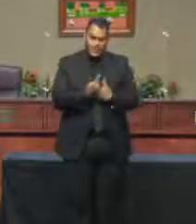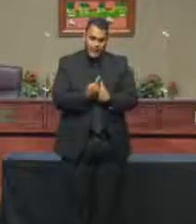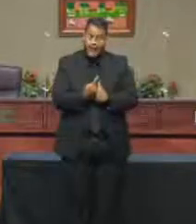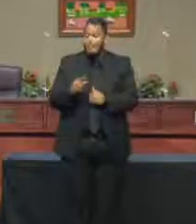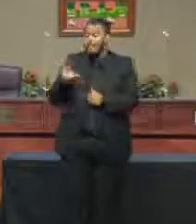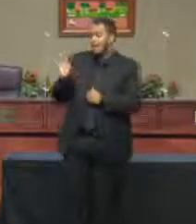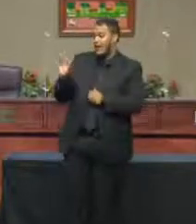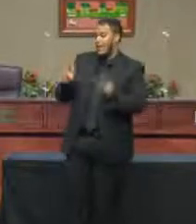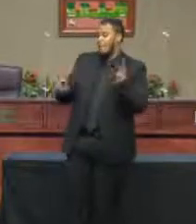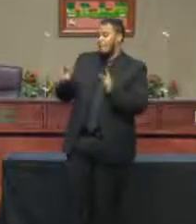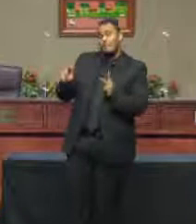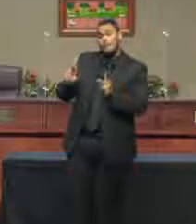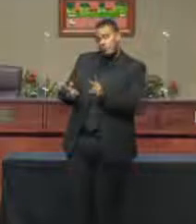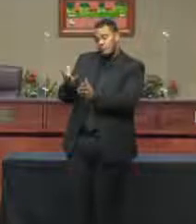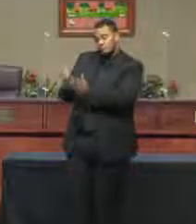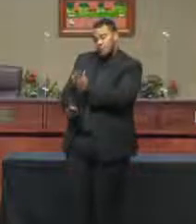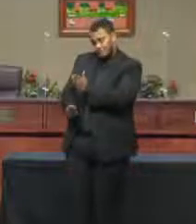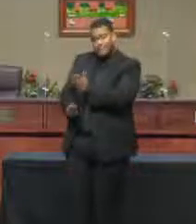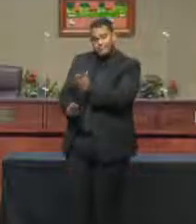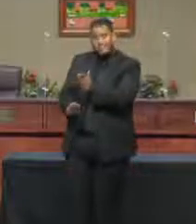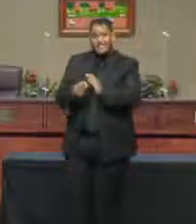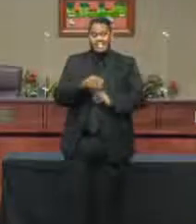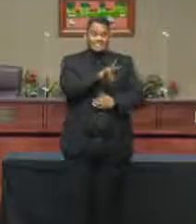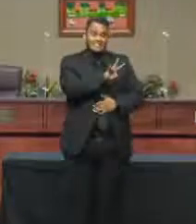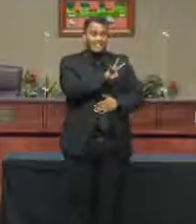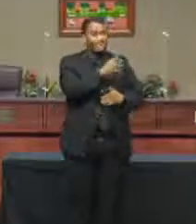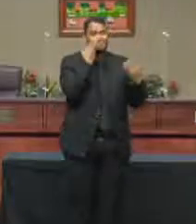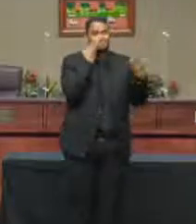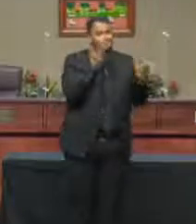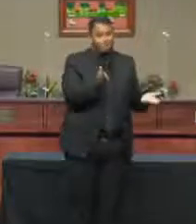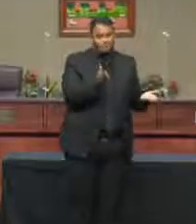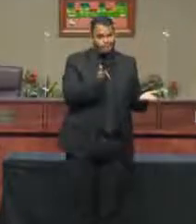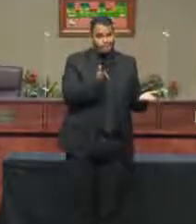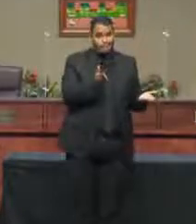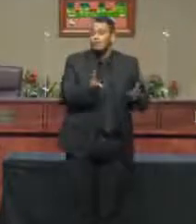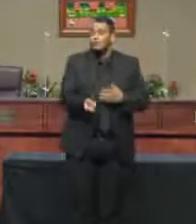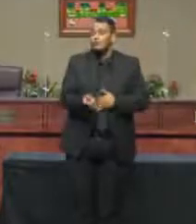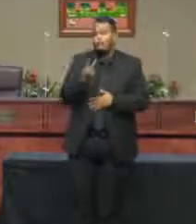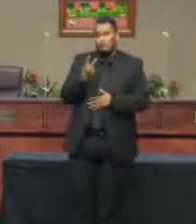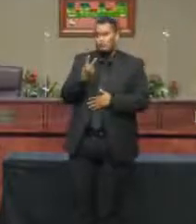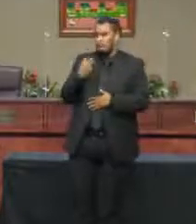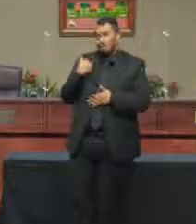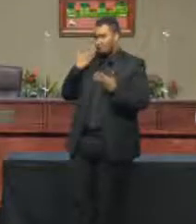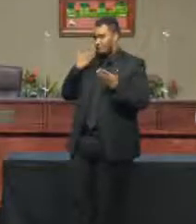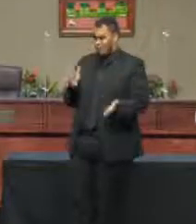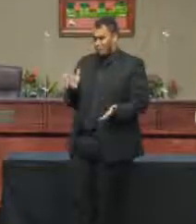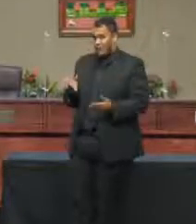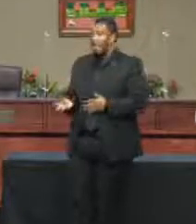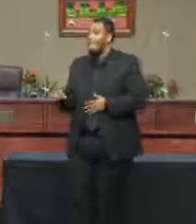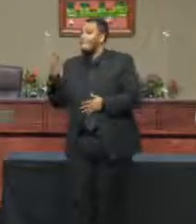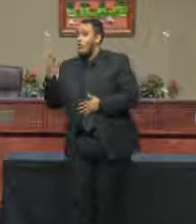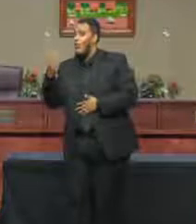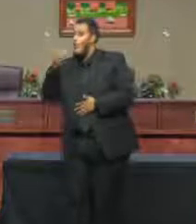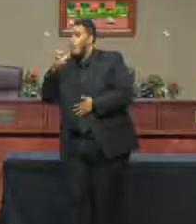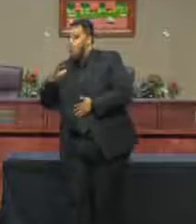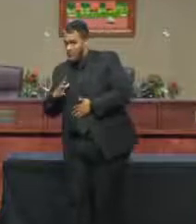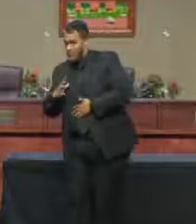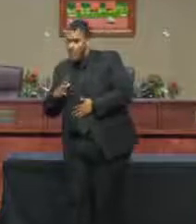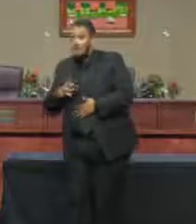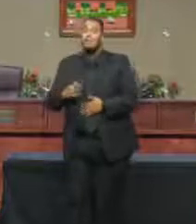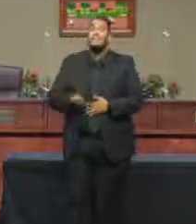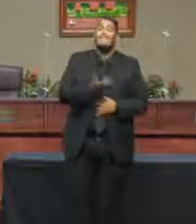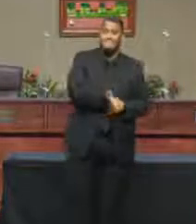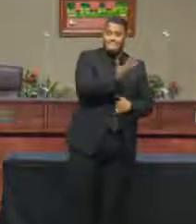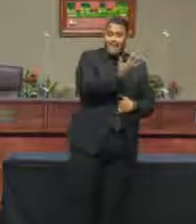unknown conditions, 2 didn't, 4 were female, 5 were male, and 2